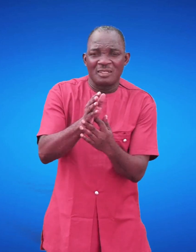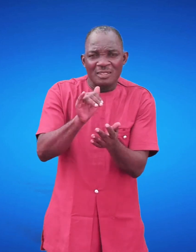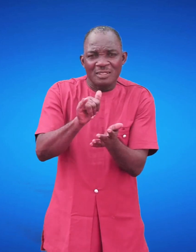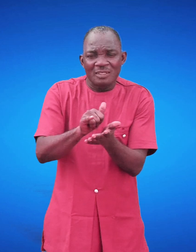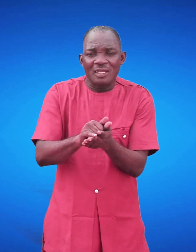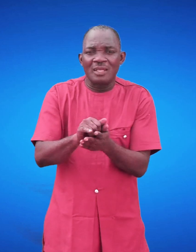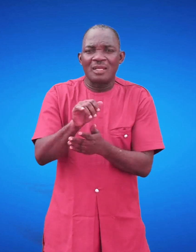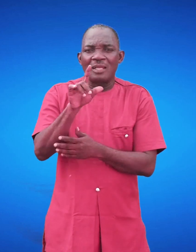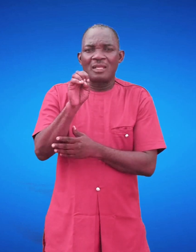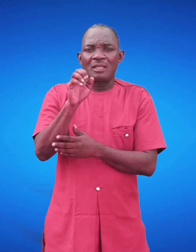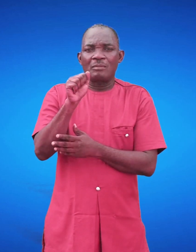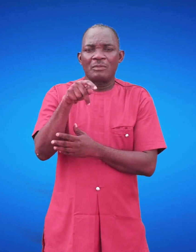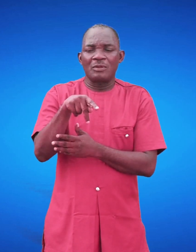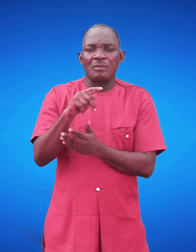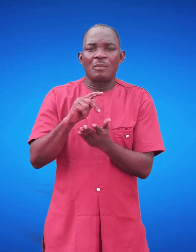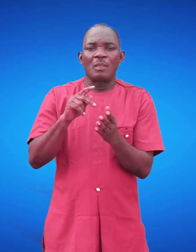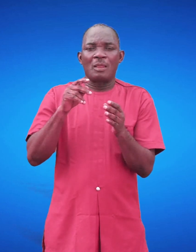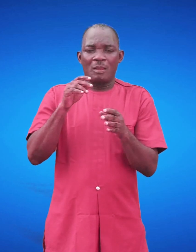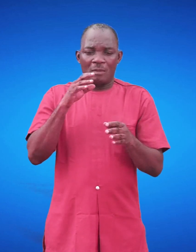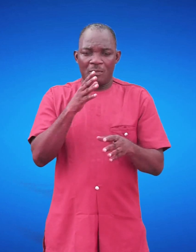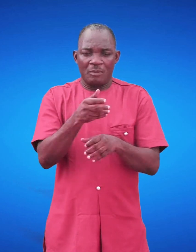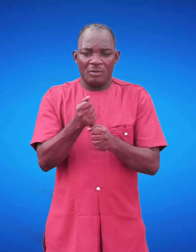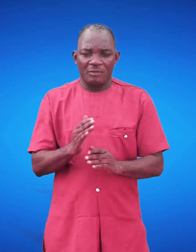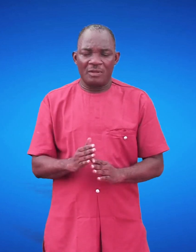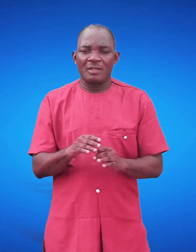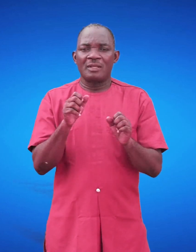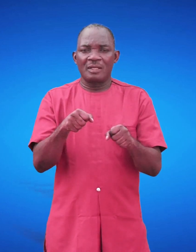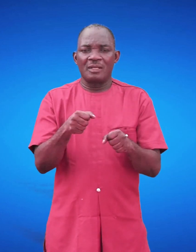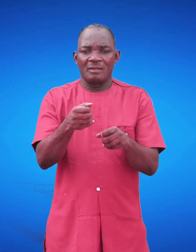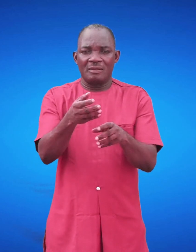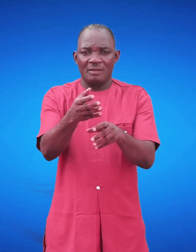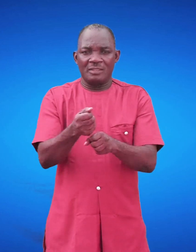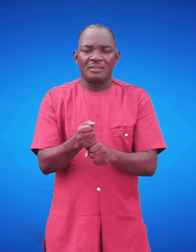LEAP beneficiaries can access.